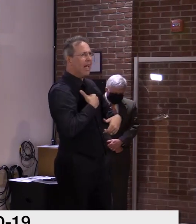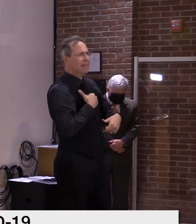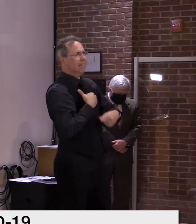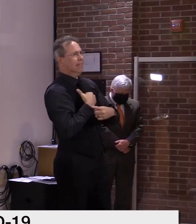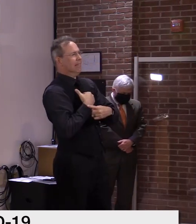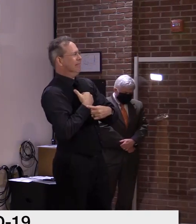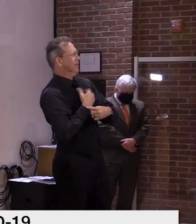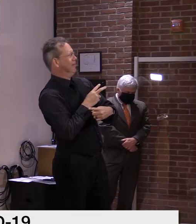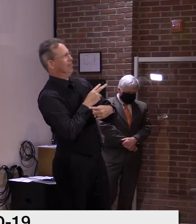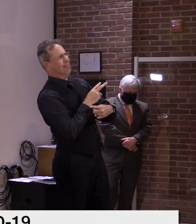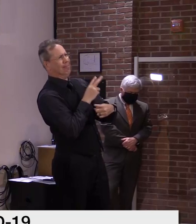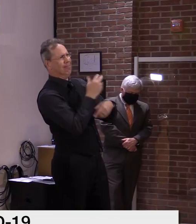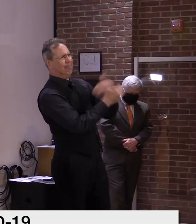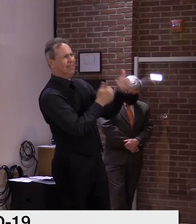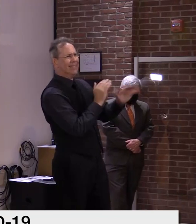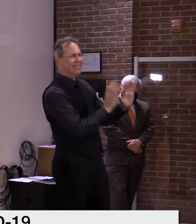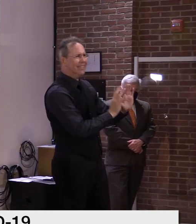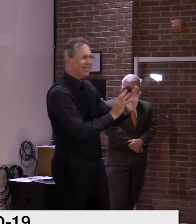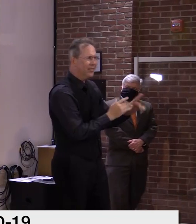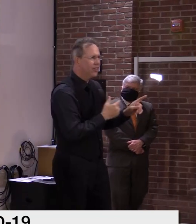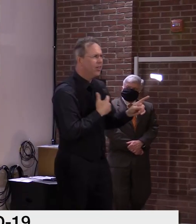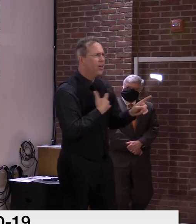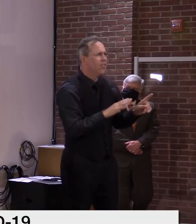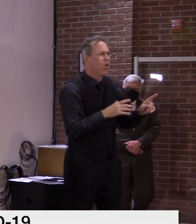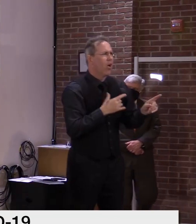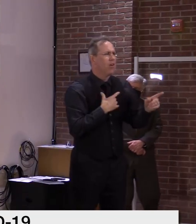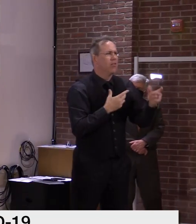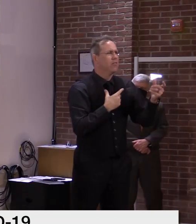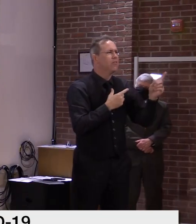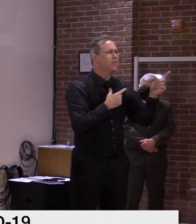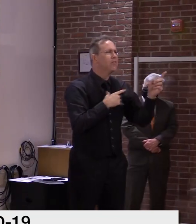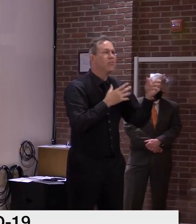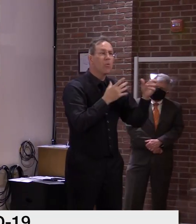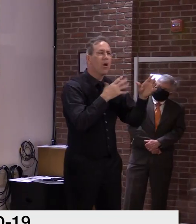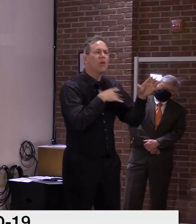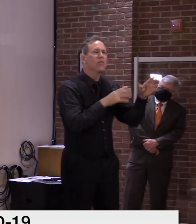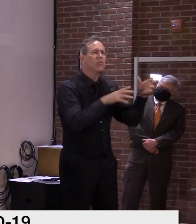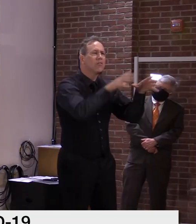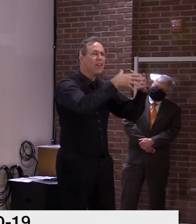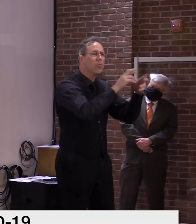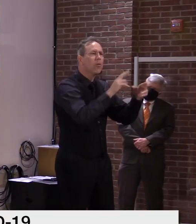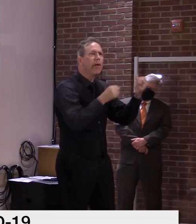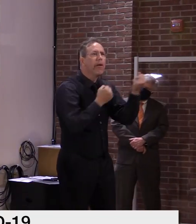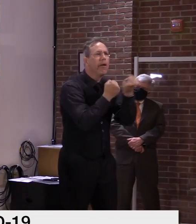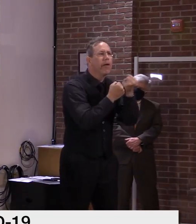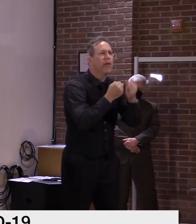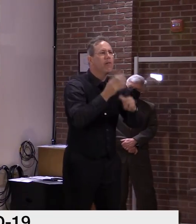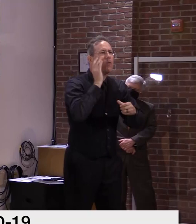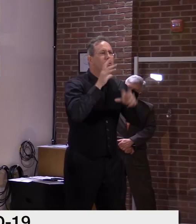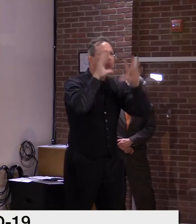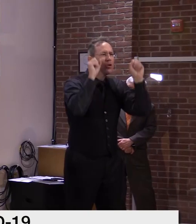don't support the former president, with this litmus test, it